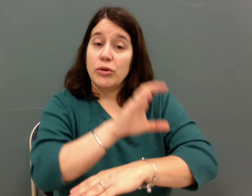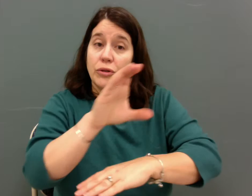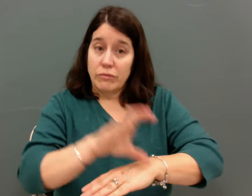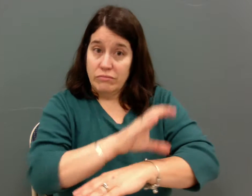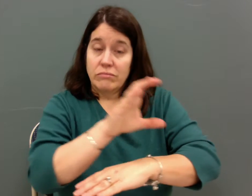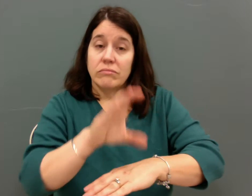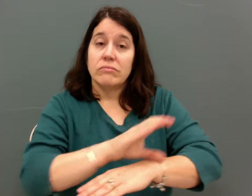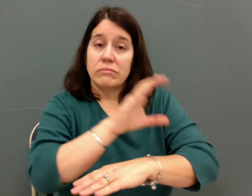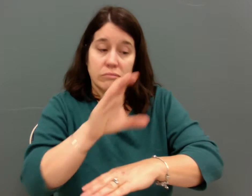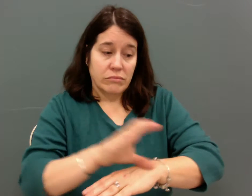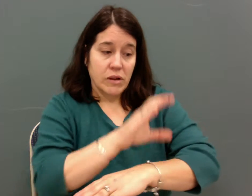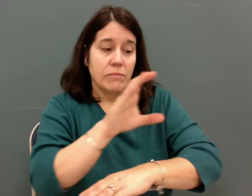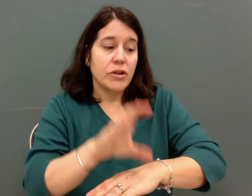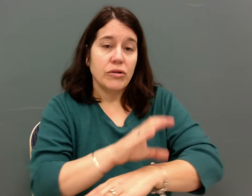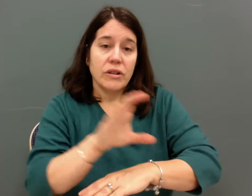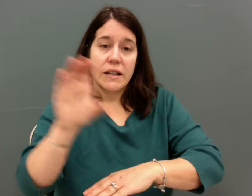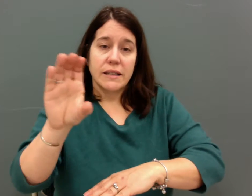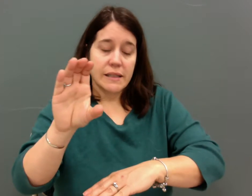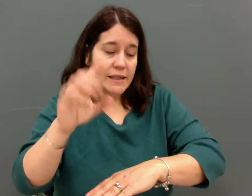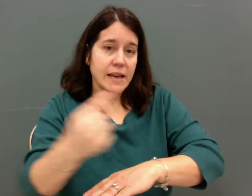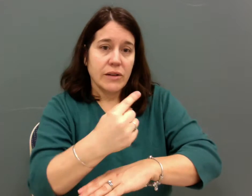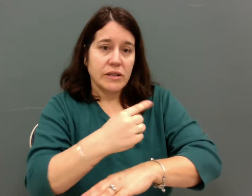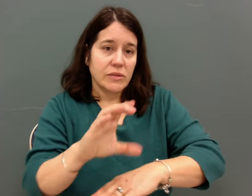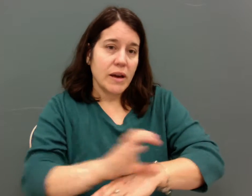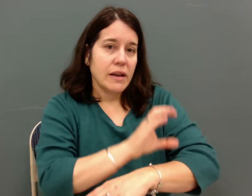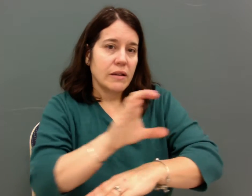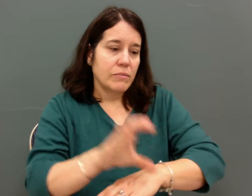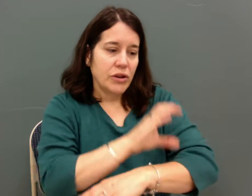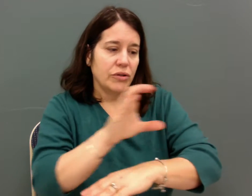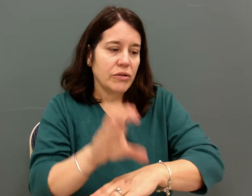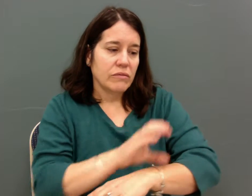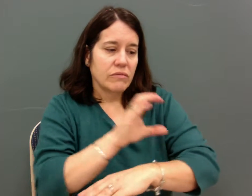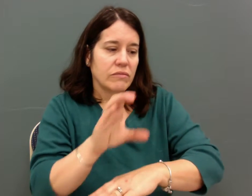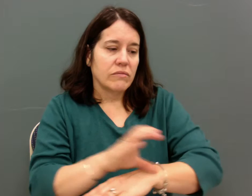Computer. Computer. It's the C. It goes this way. Computer.